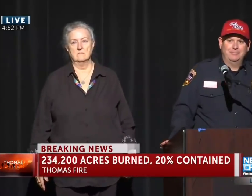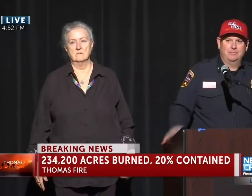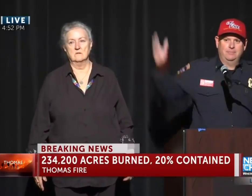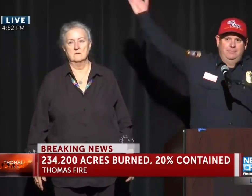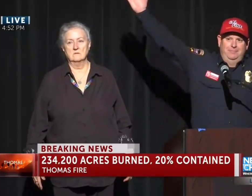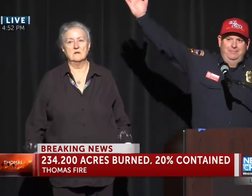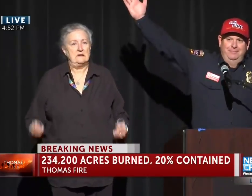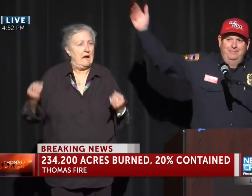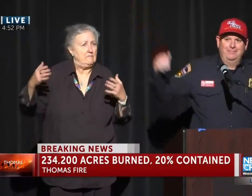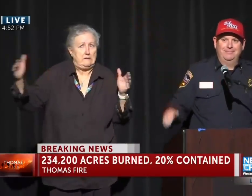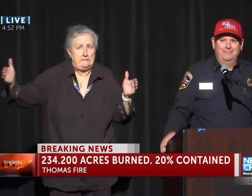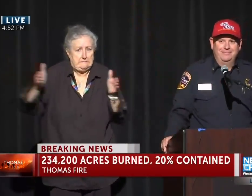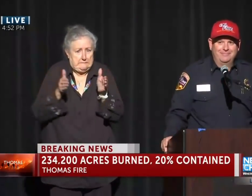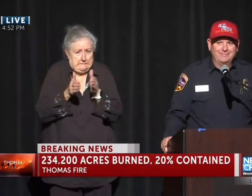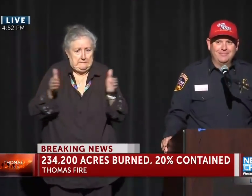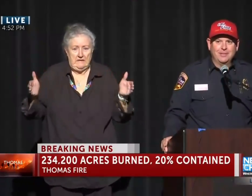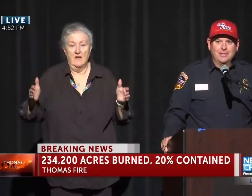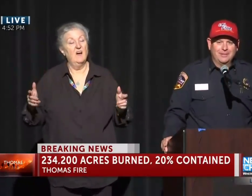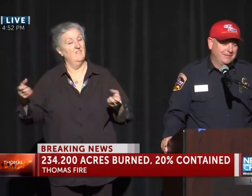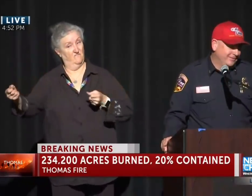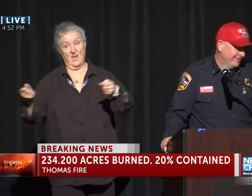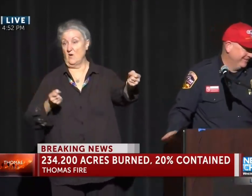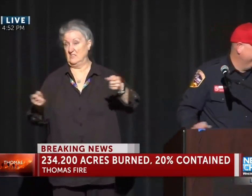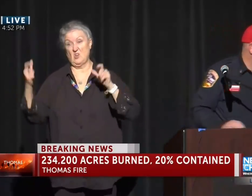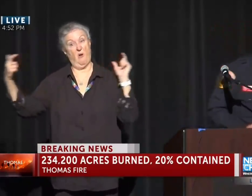Yeah. Fire engines are big.